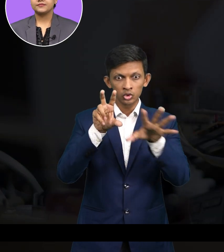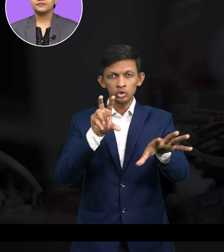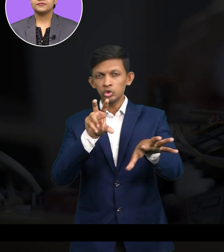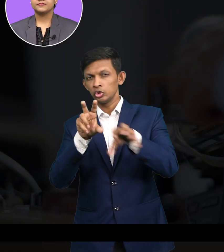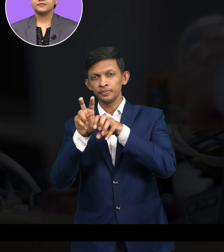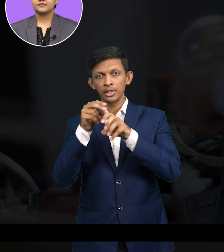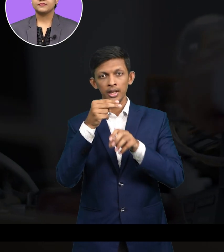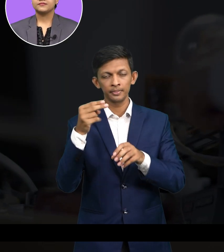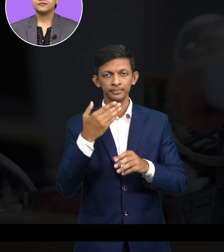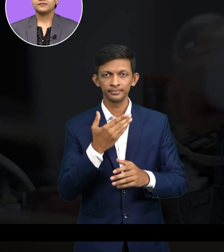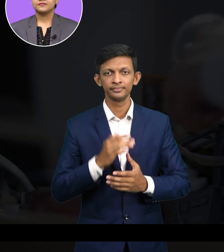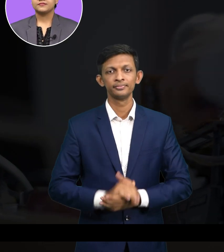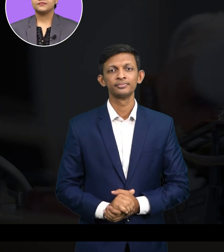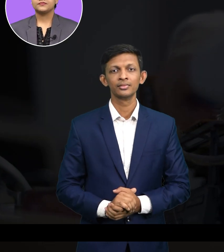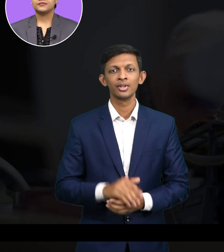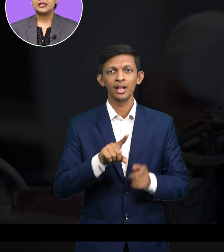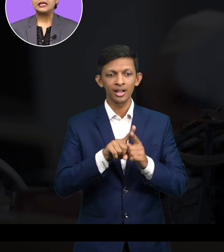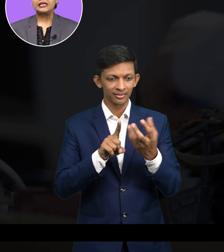Magnet,